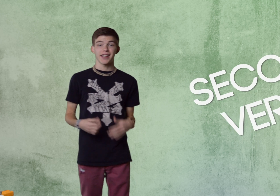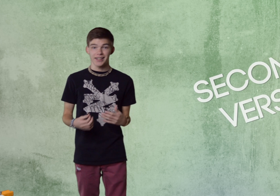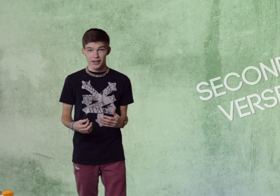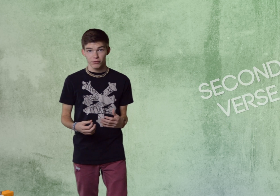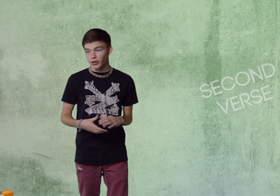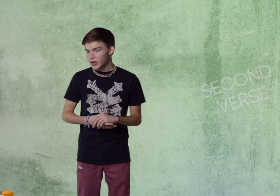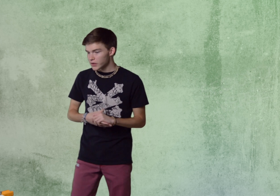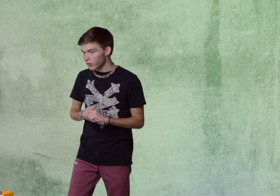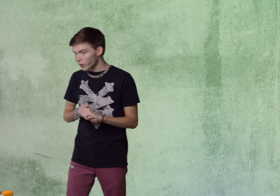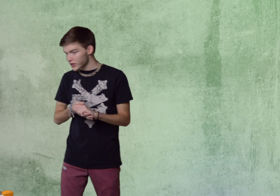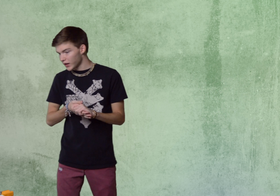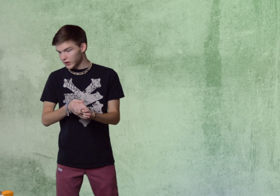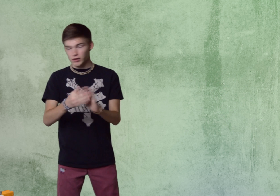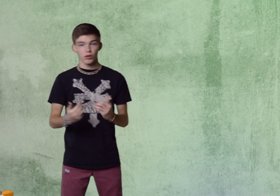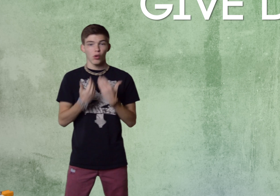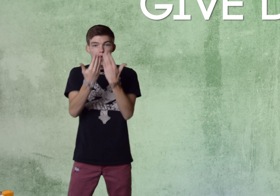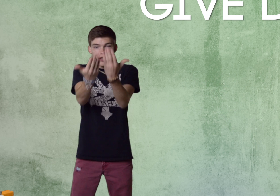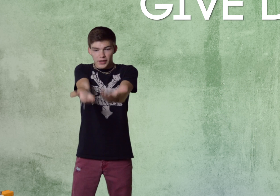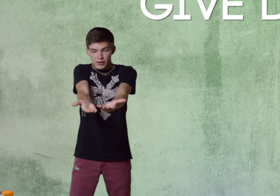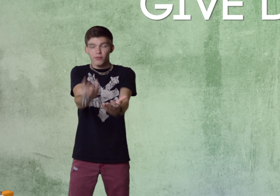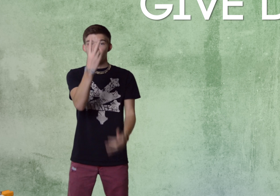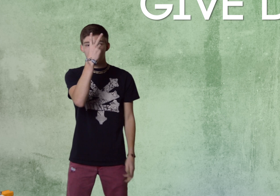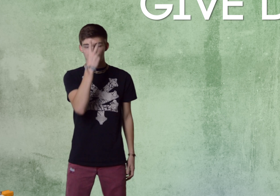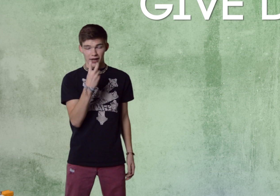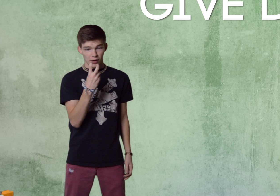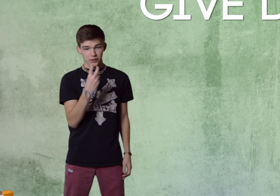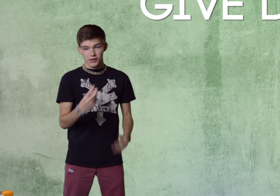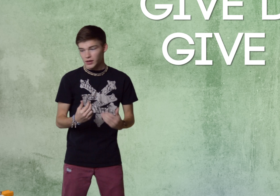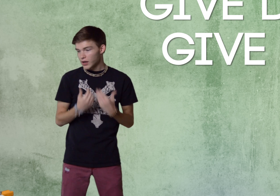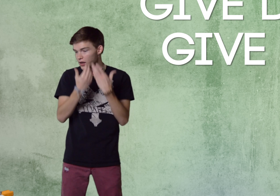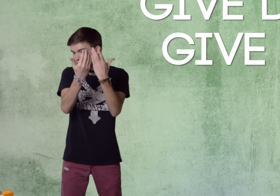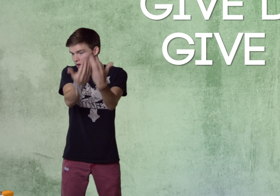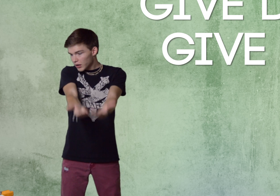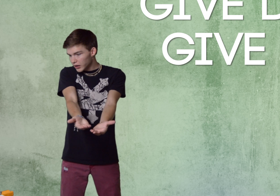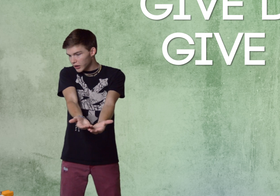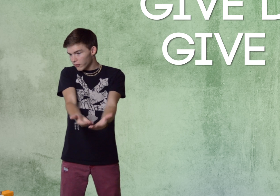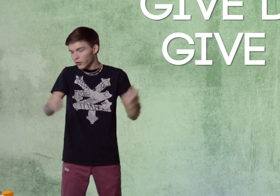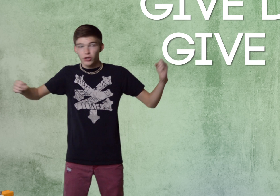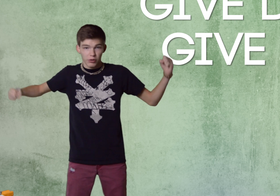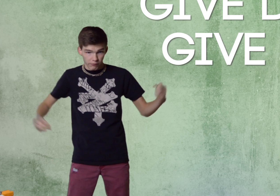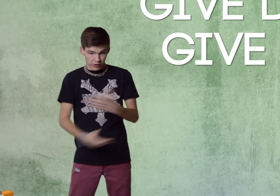sign give. So your first thing is going to do give your doubts, give your